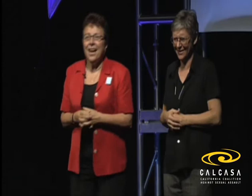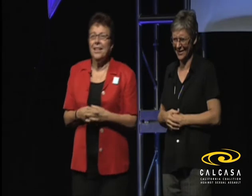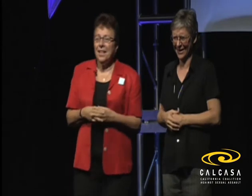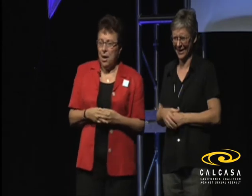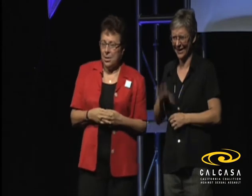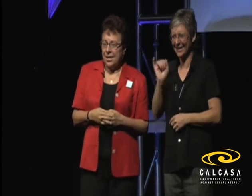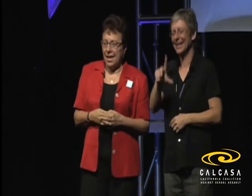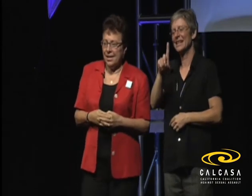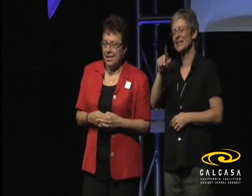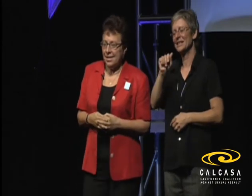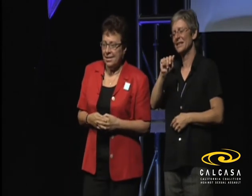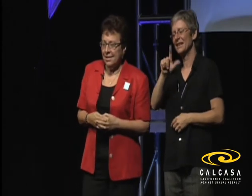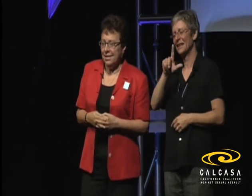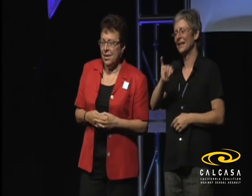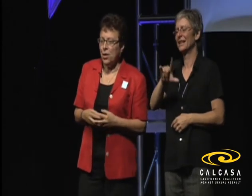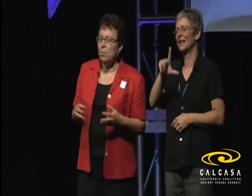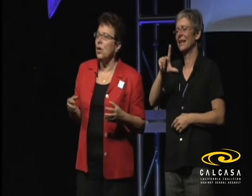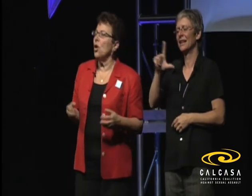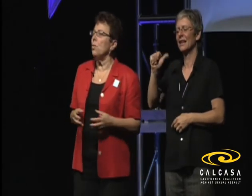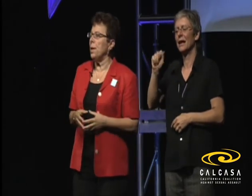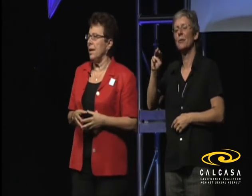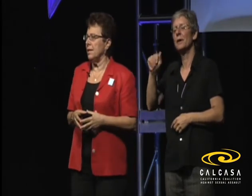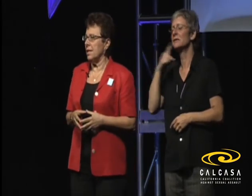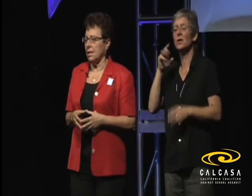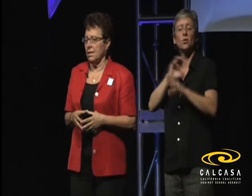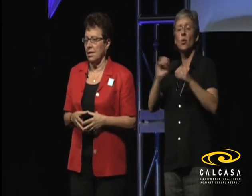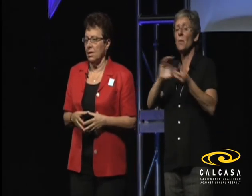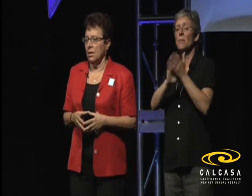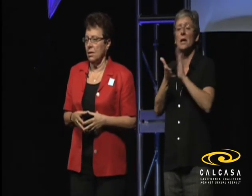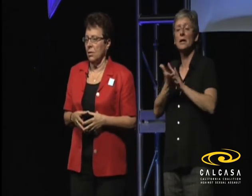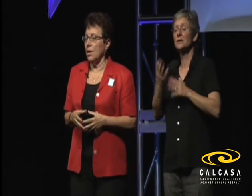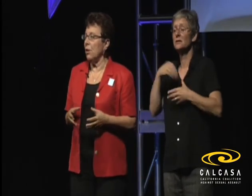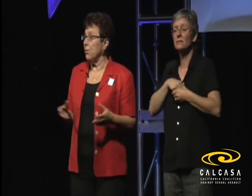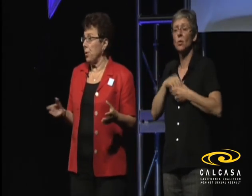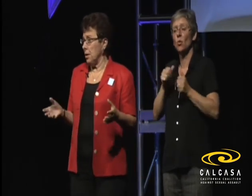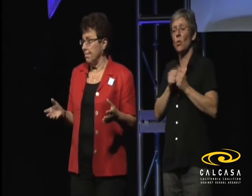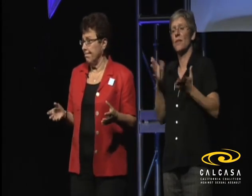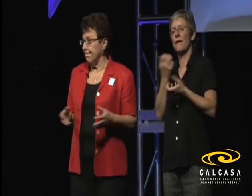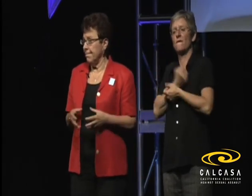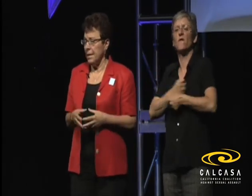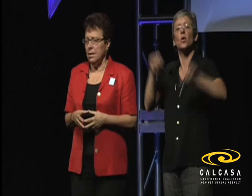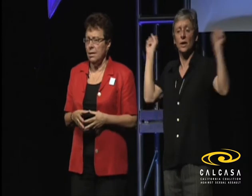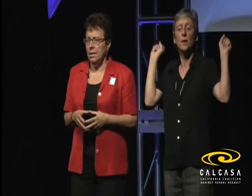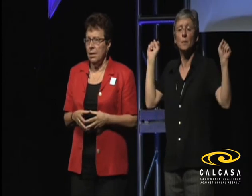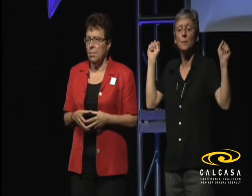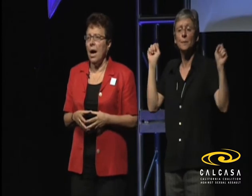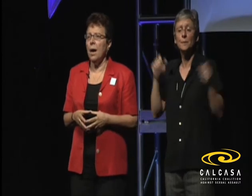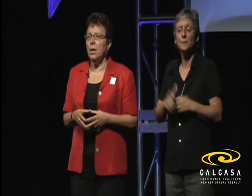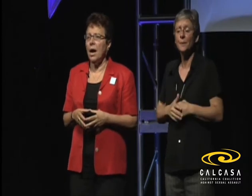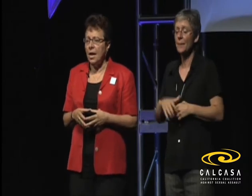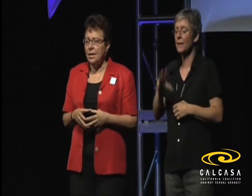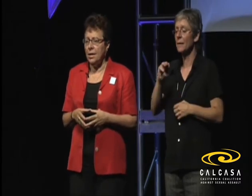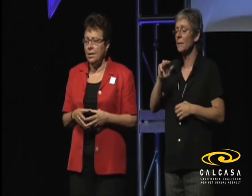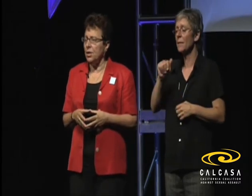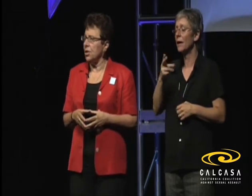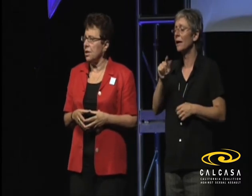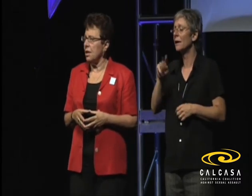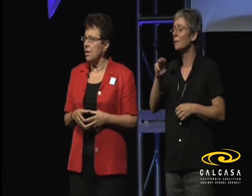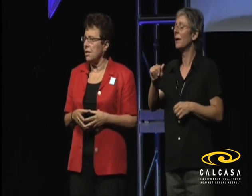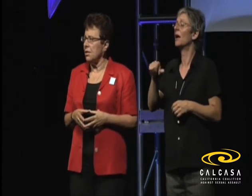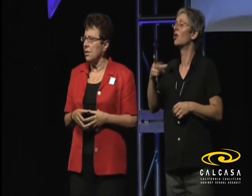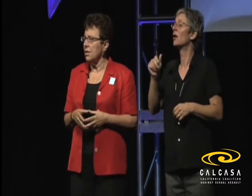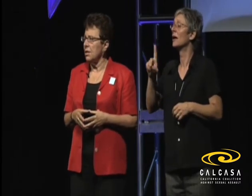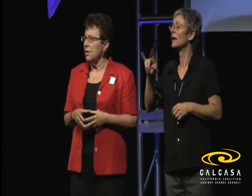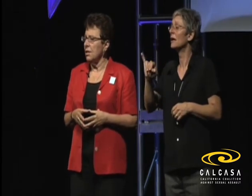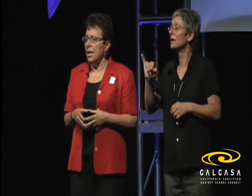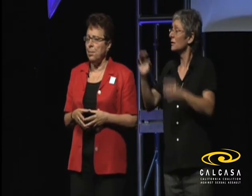The Dalai Lama says there can be no peace without freedom. Mahatma Gandhi teaches